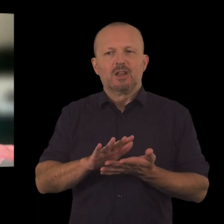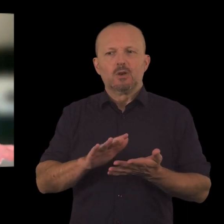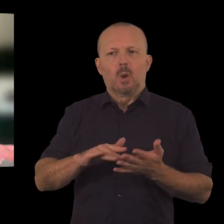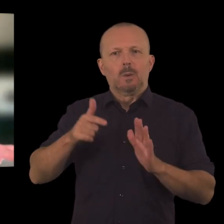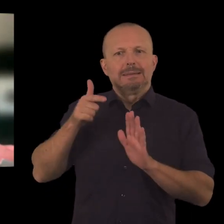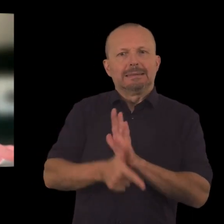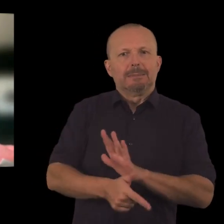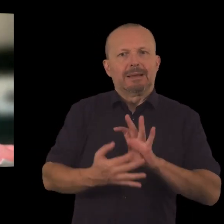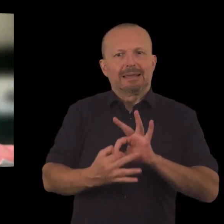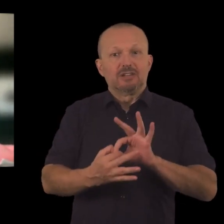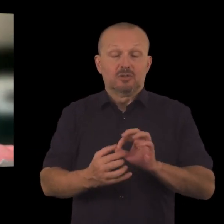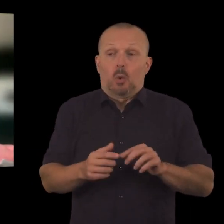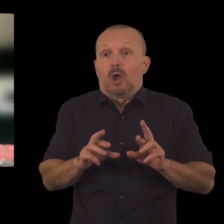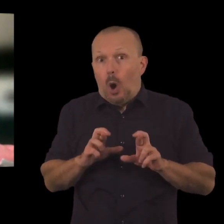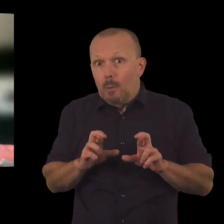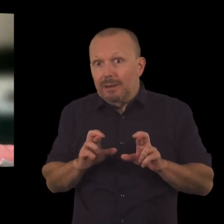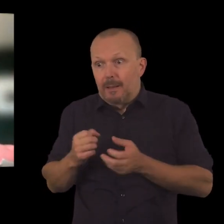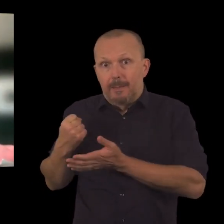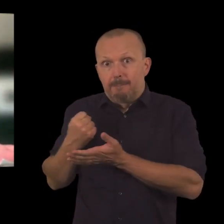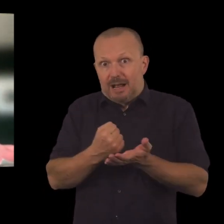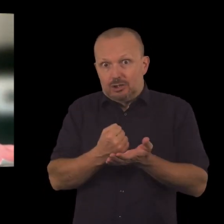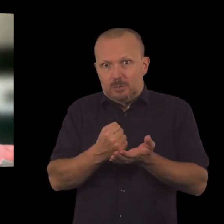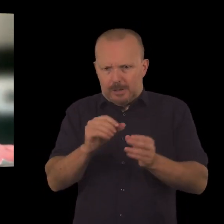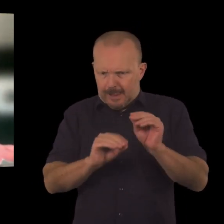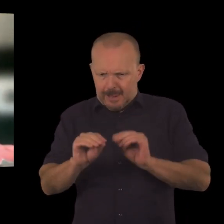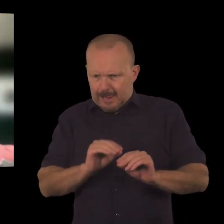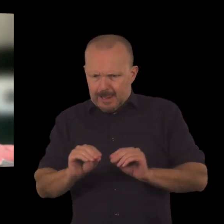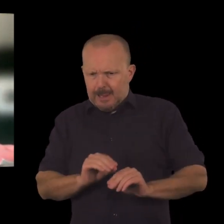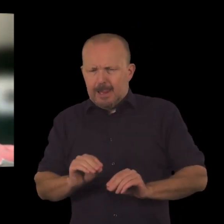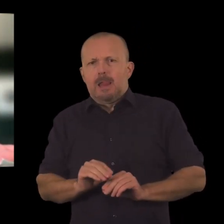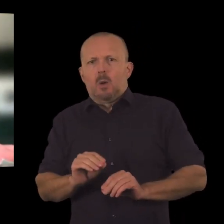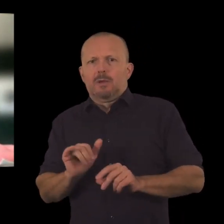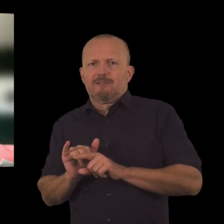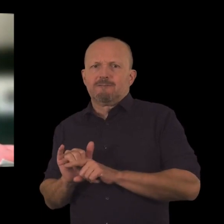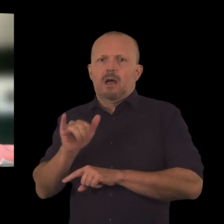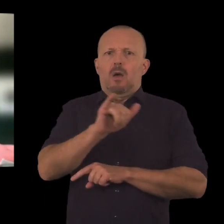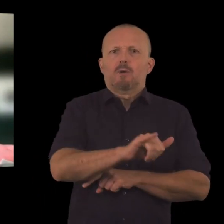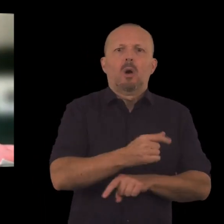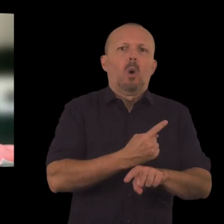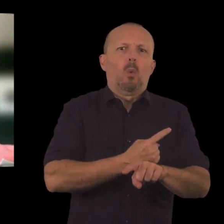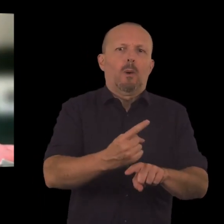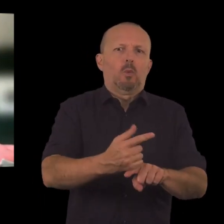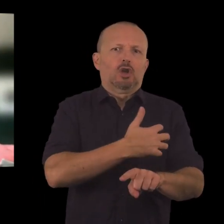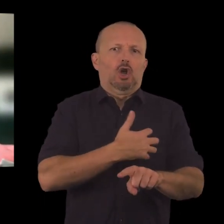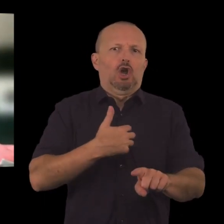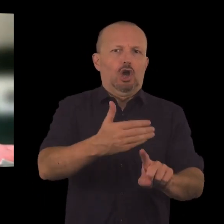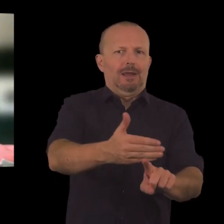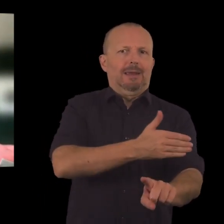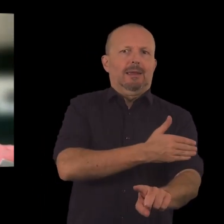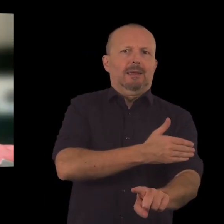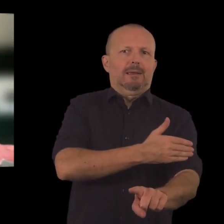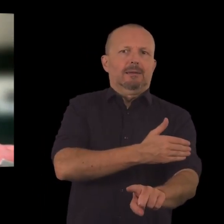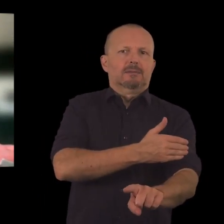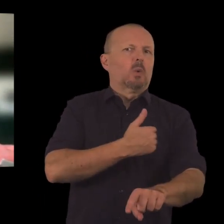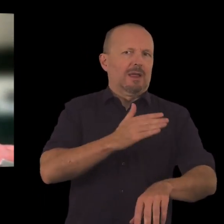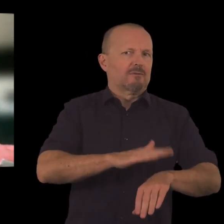deeper connection than that. So we're actually hoping that we can try and make the budget work so we get there a full week before